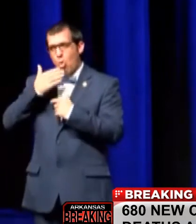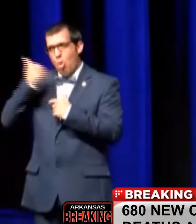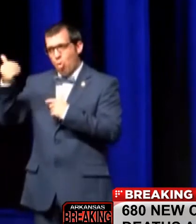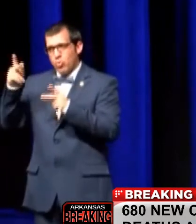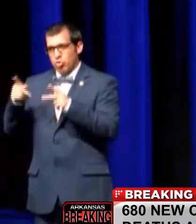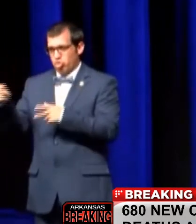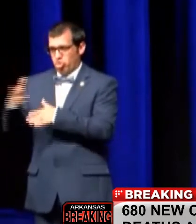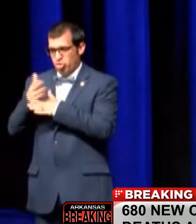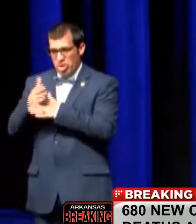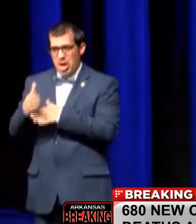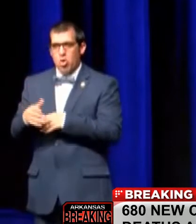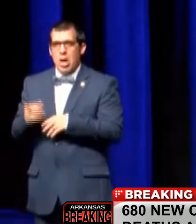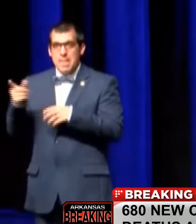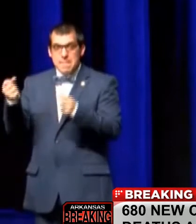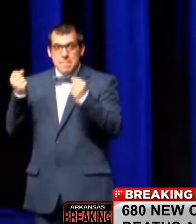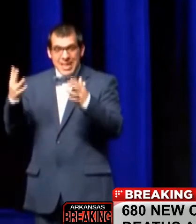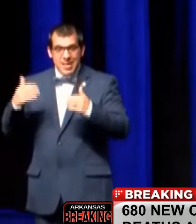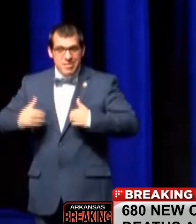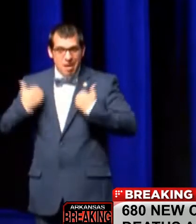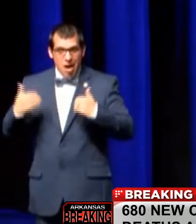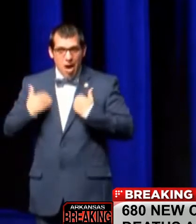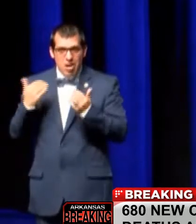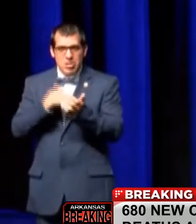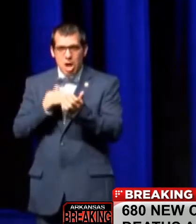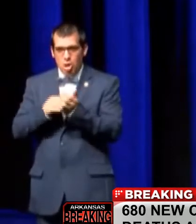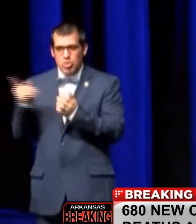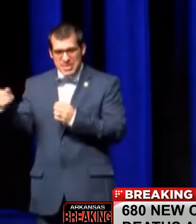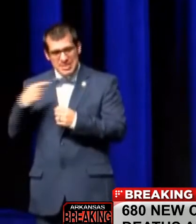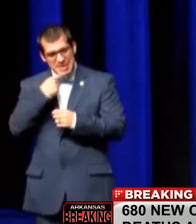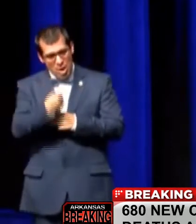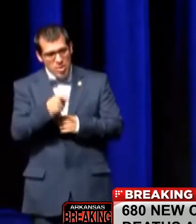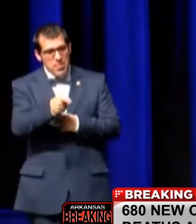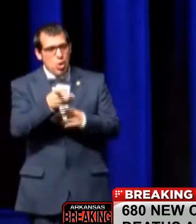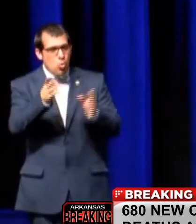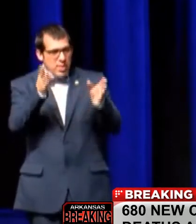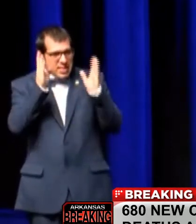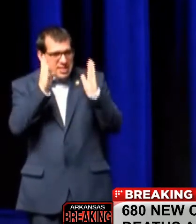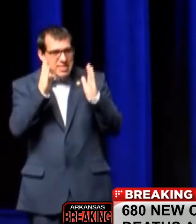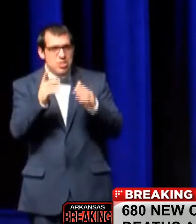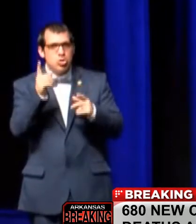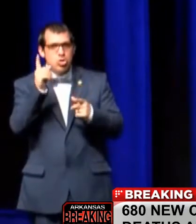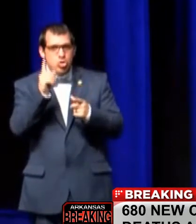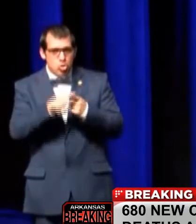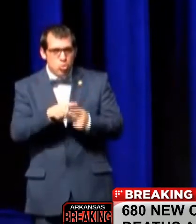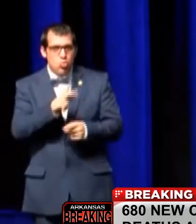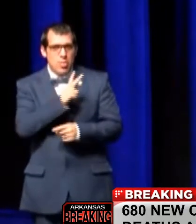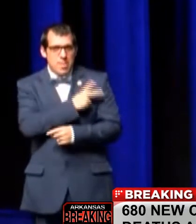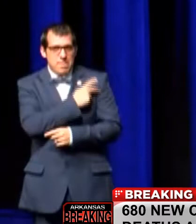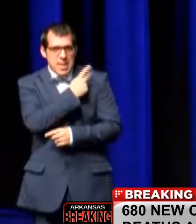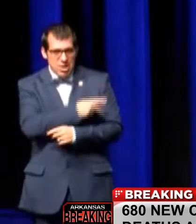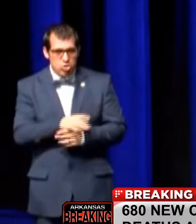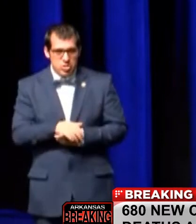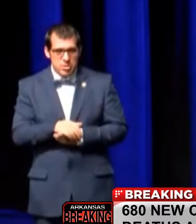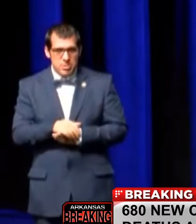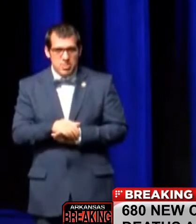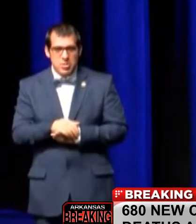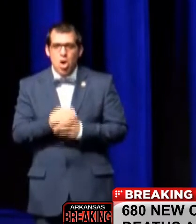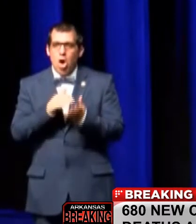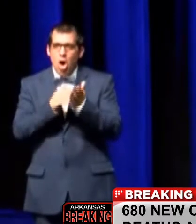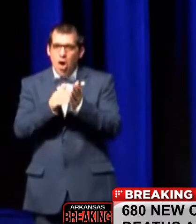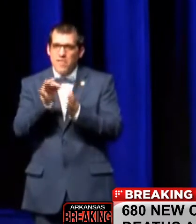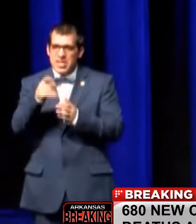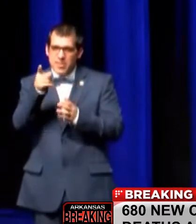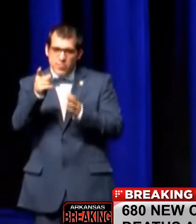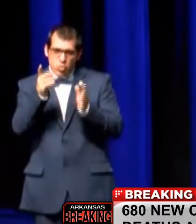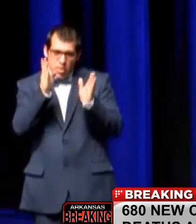me that with many young physicians he would say, listen to the patient. Often if you